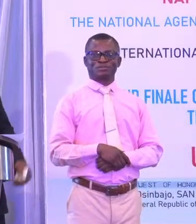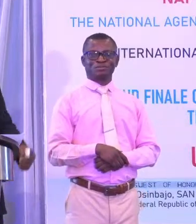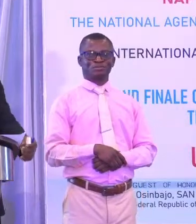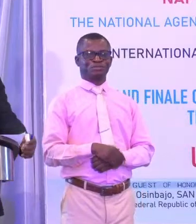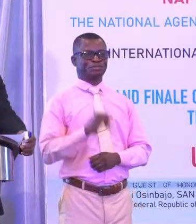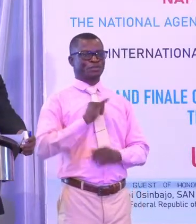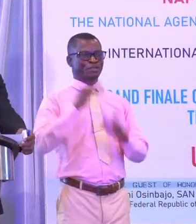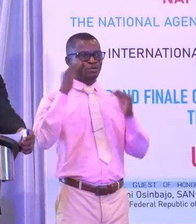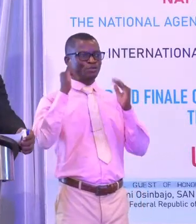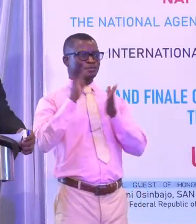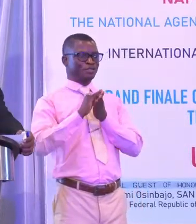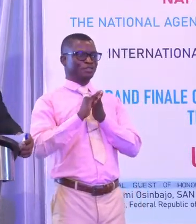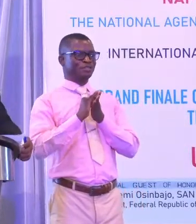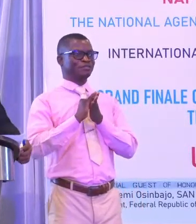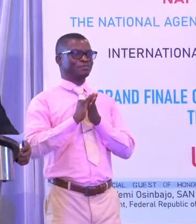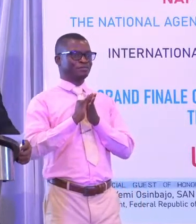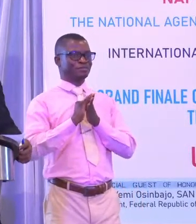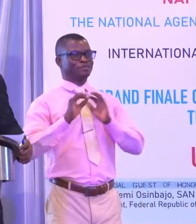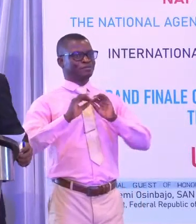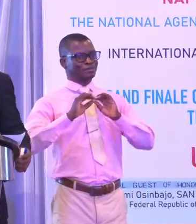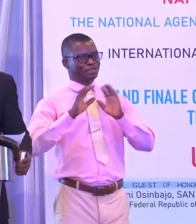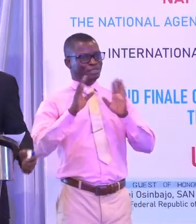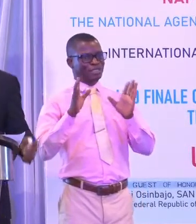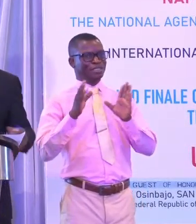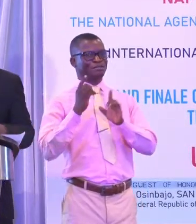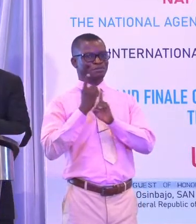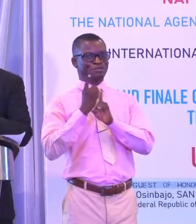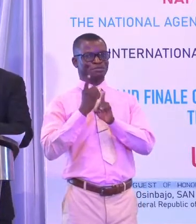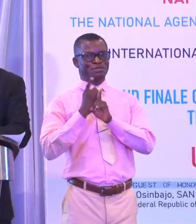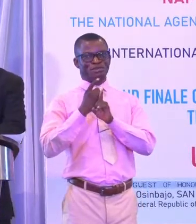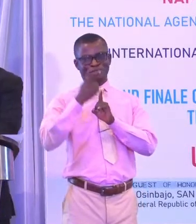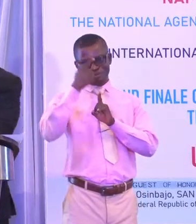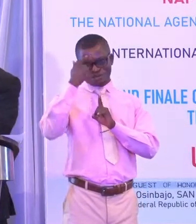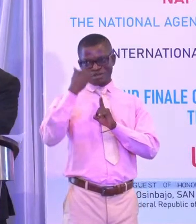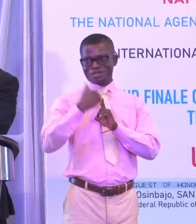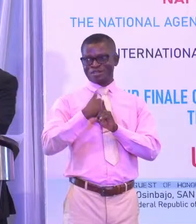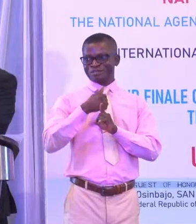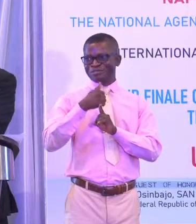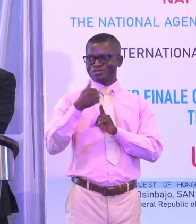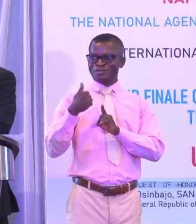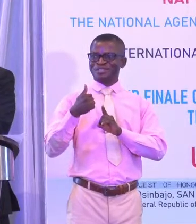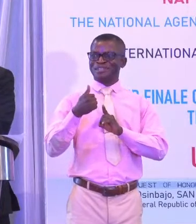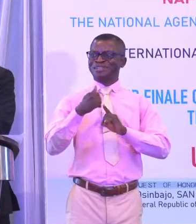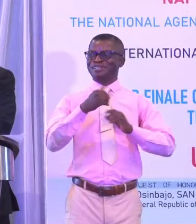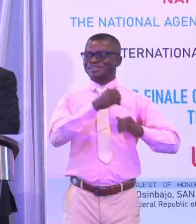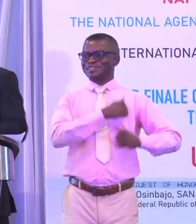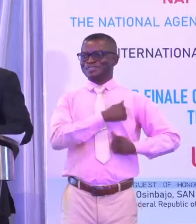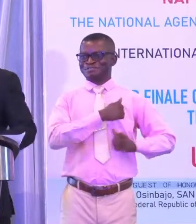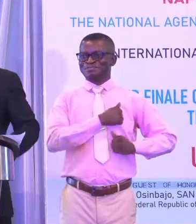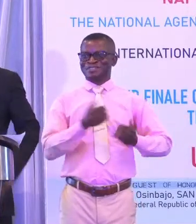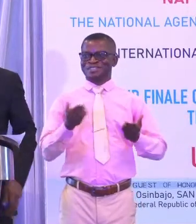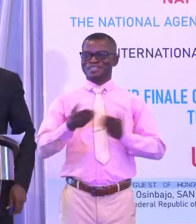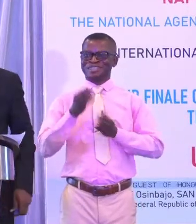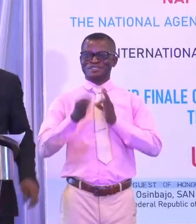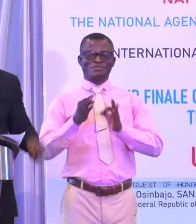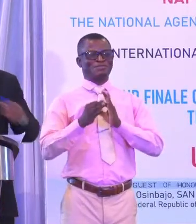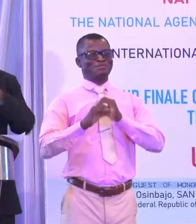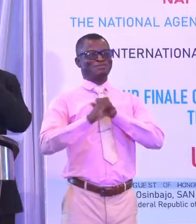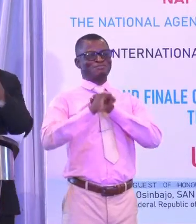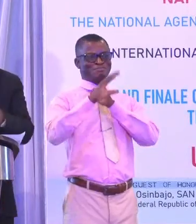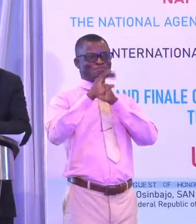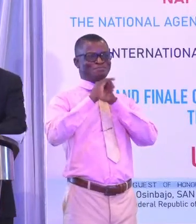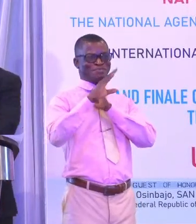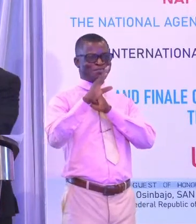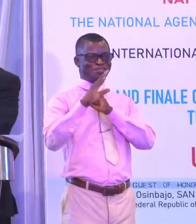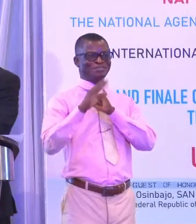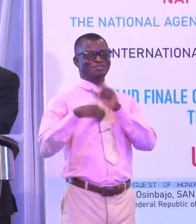I hope that sound was appropriate because I have senior military men here. If you blow the wrong one, you do frog